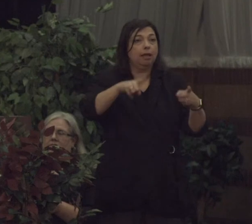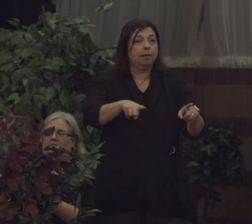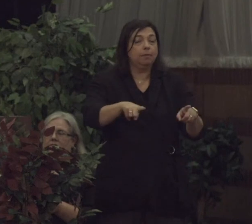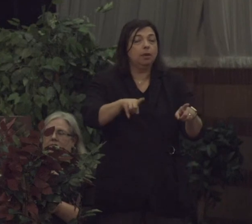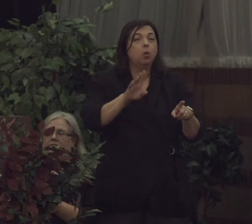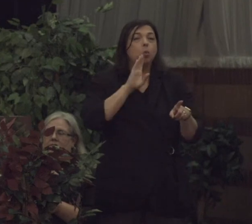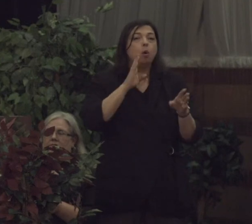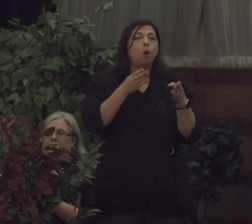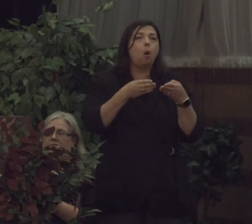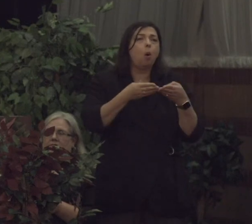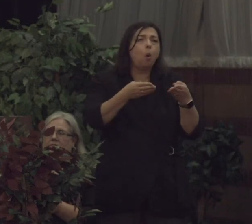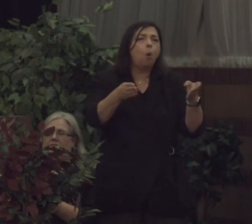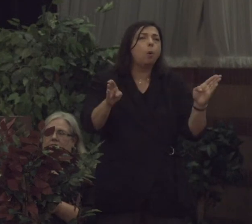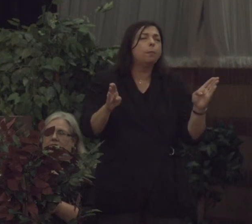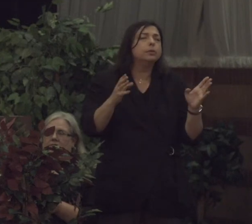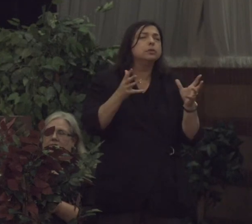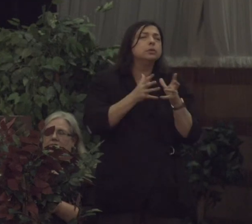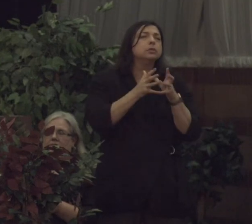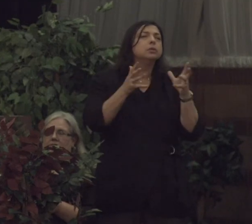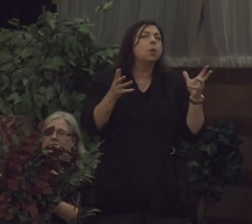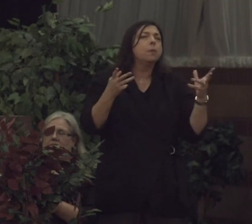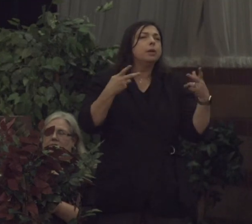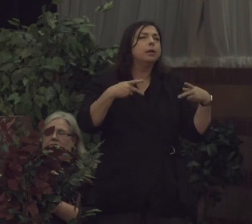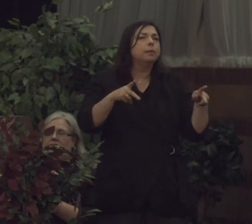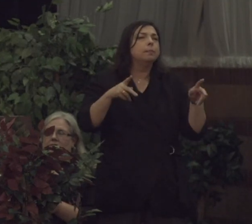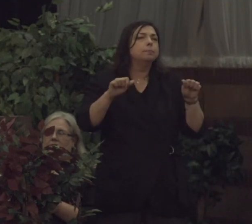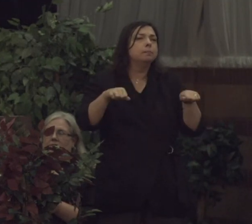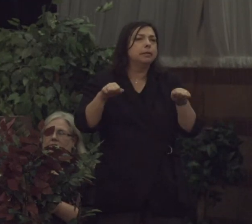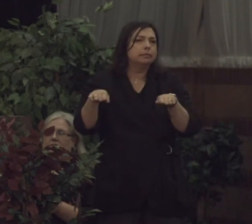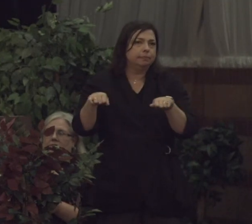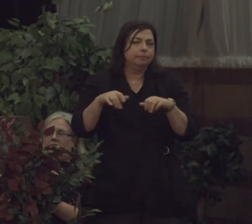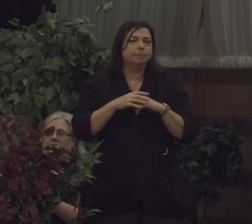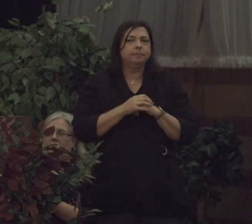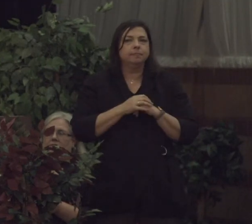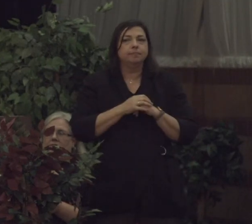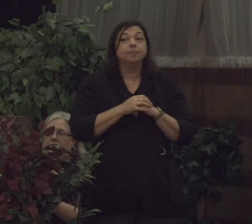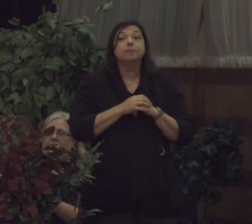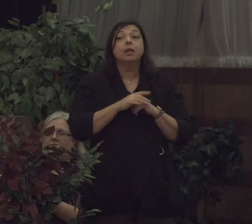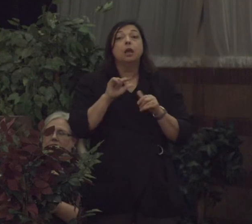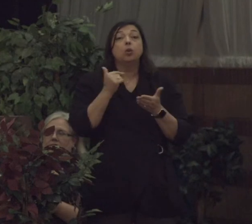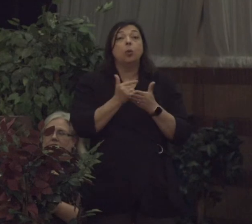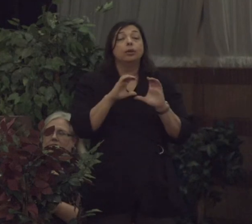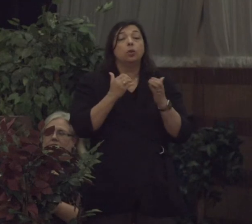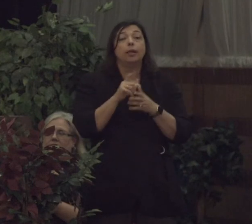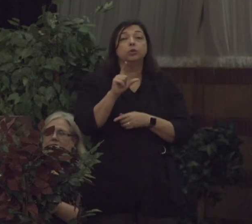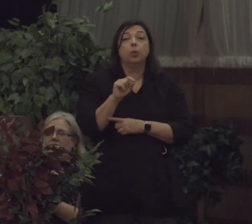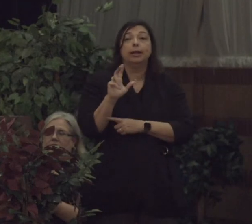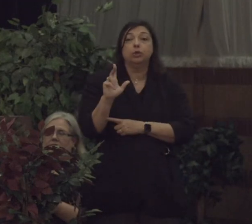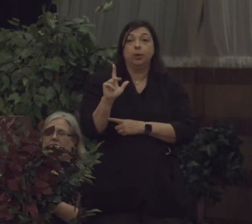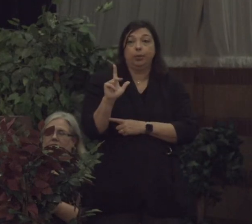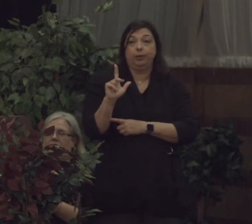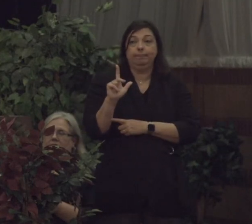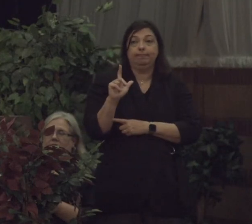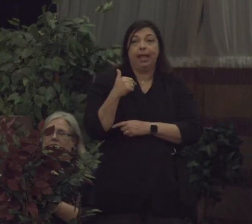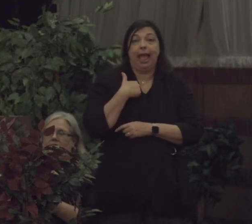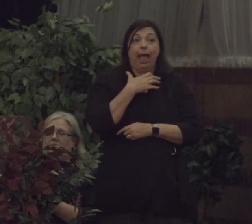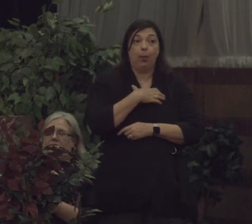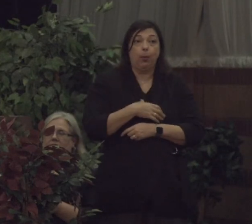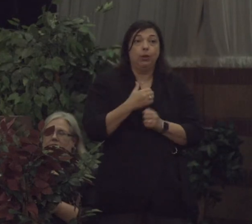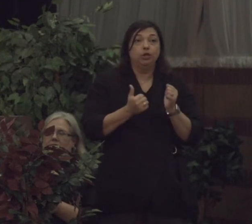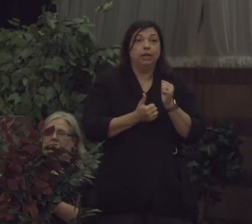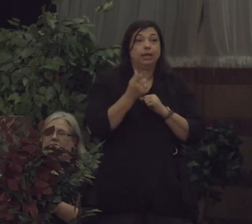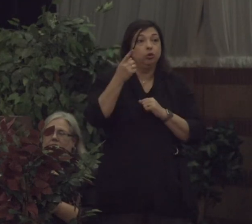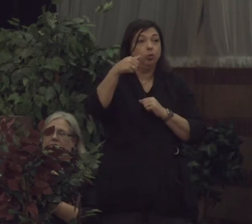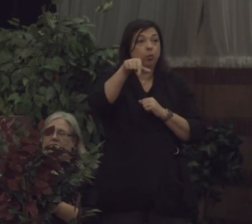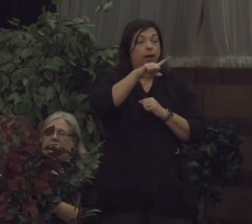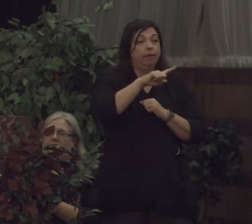will open the door to endless possibilities. So graduating class of 2023, I wish each and